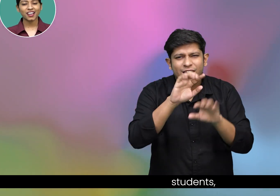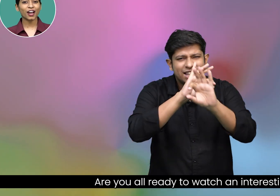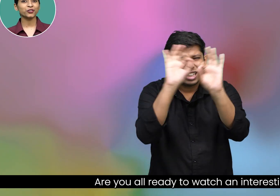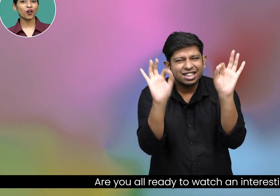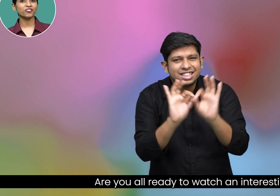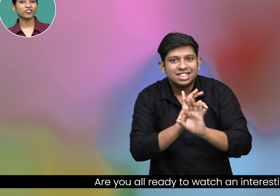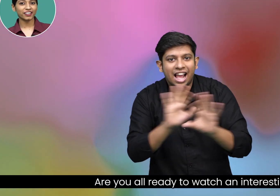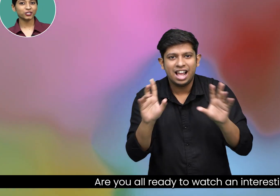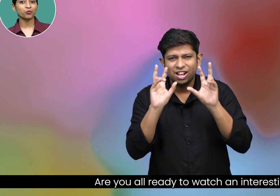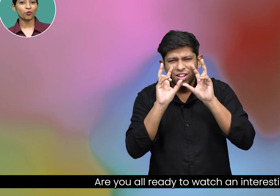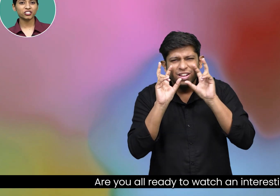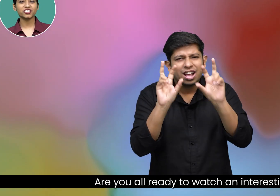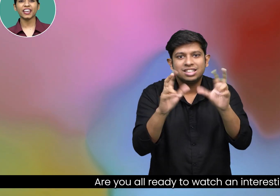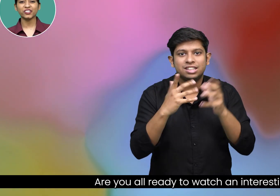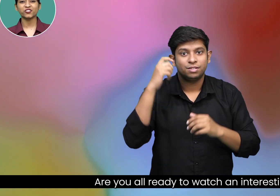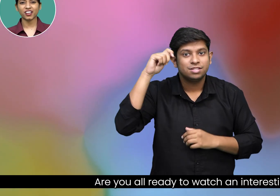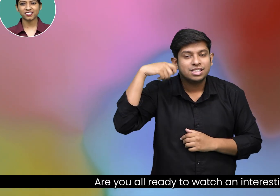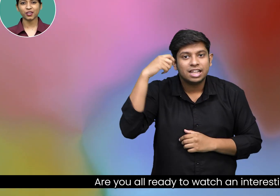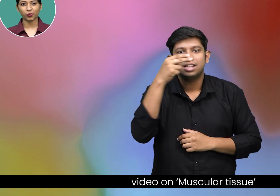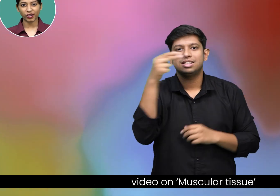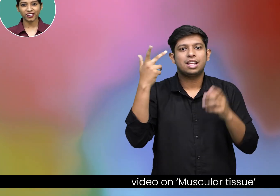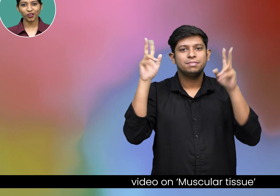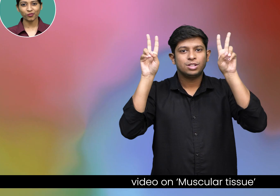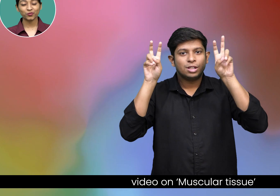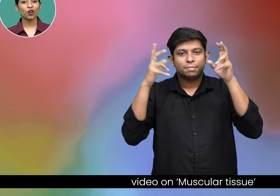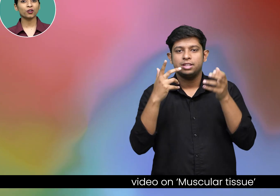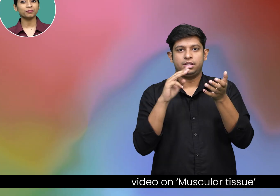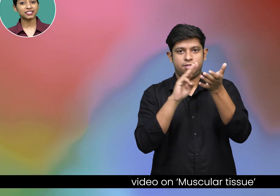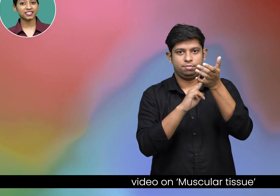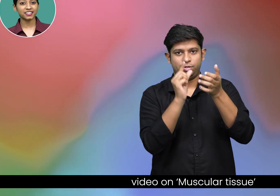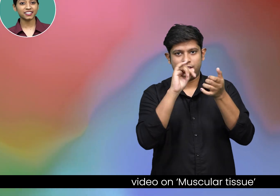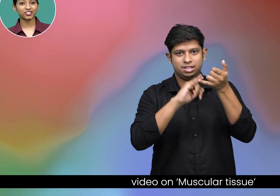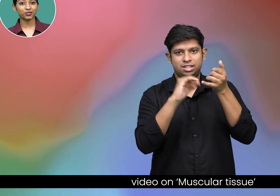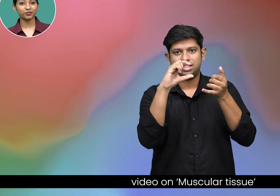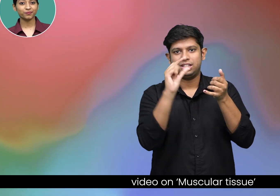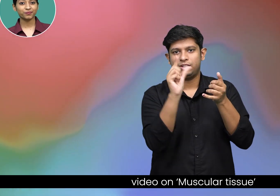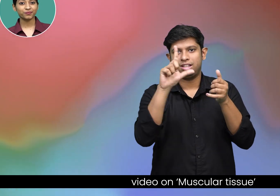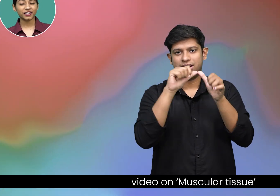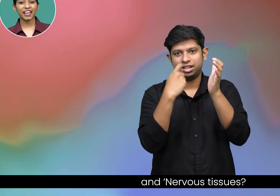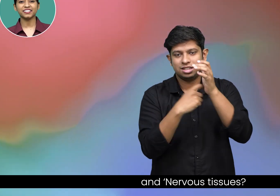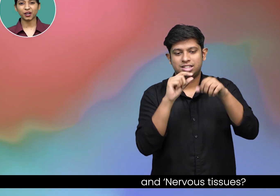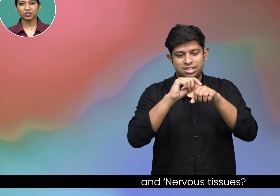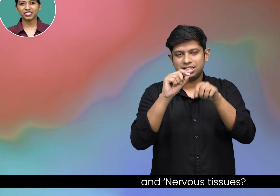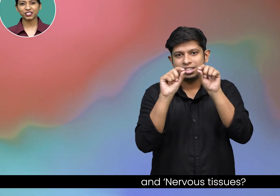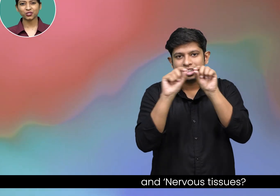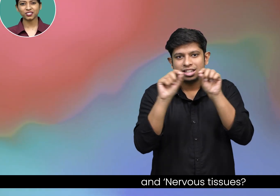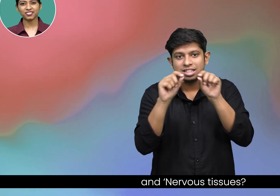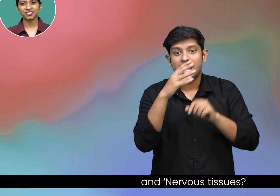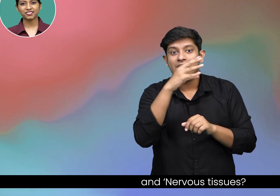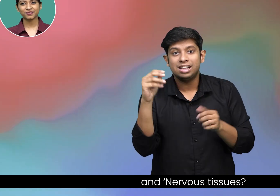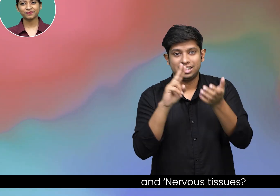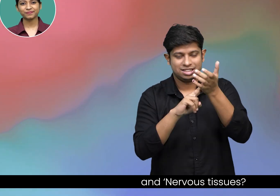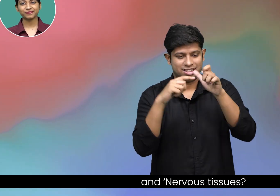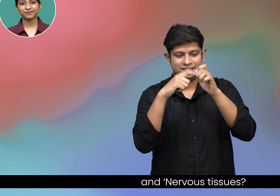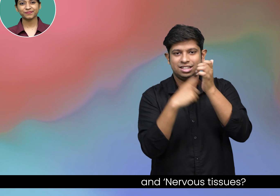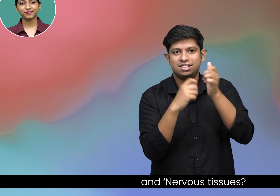Students, are you all ready to watch an interesting video on muscular tissue and nervous tissues?